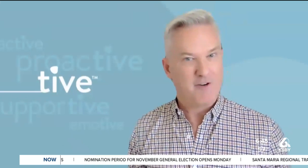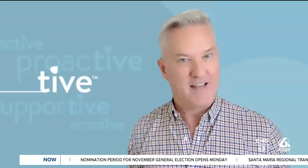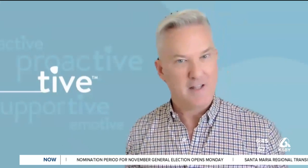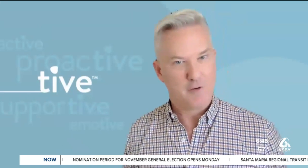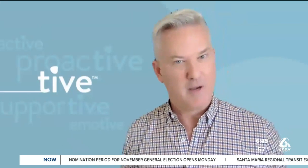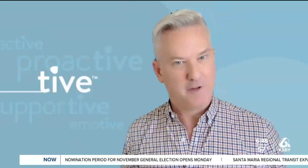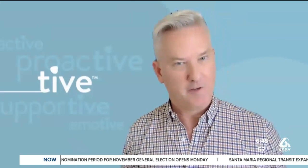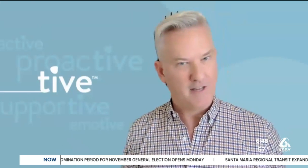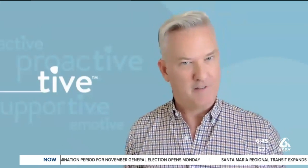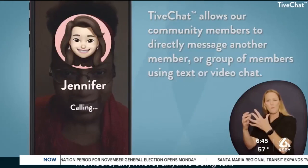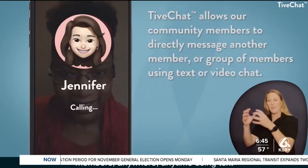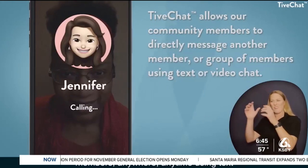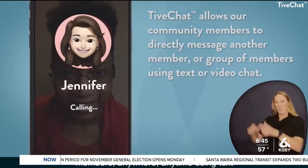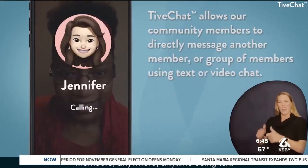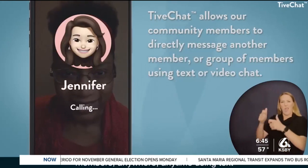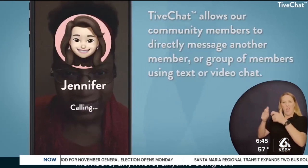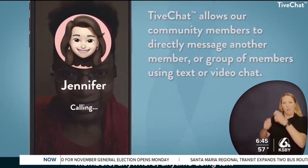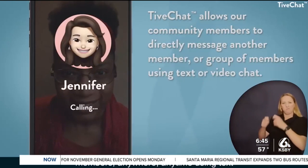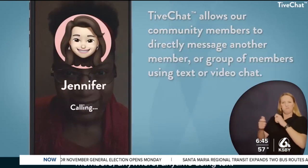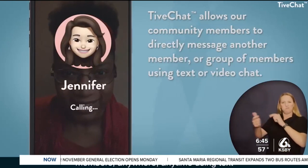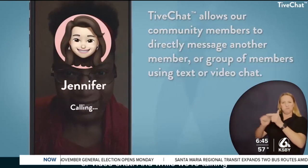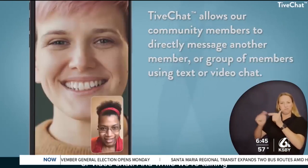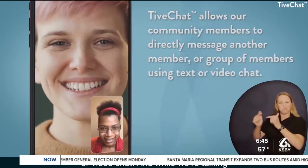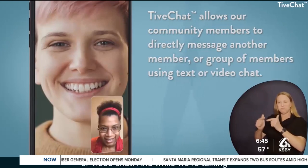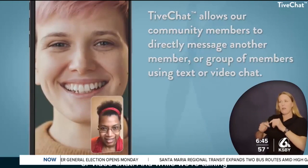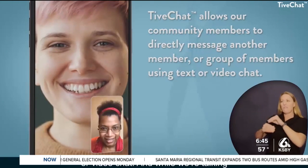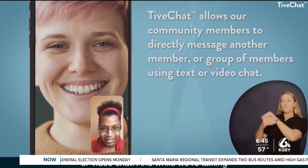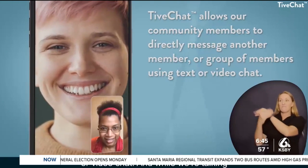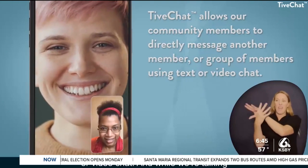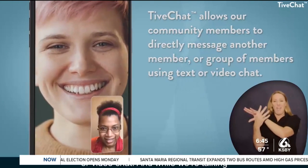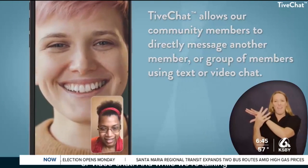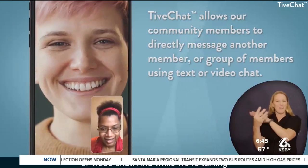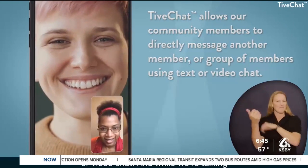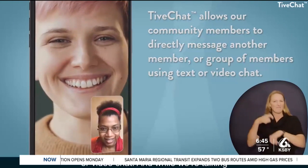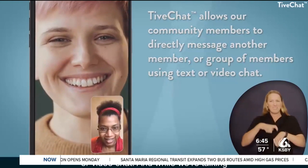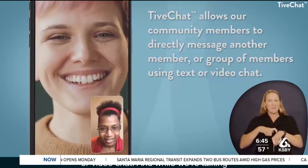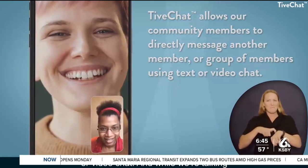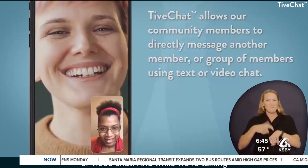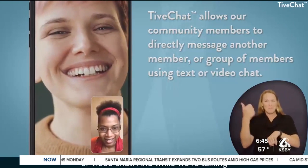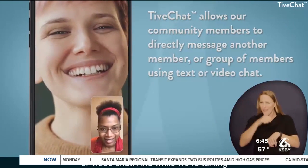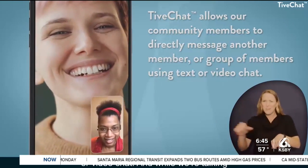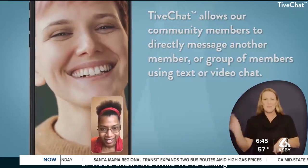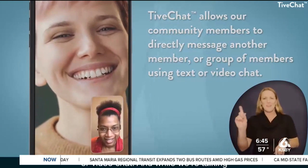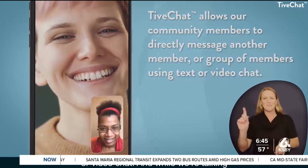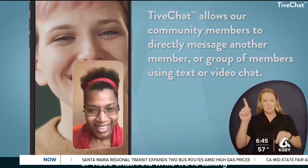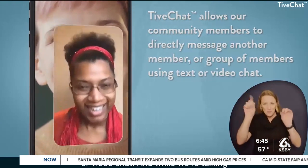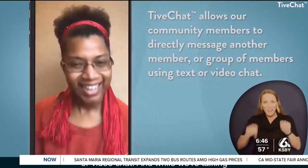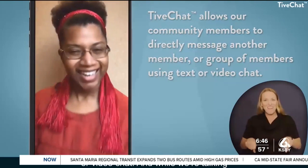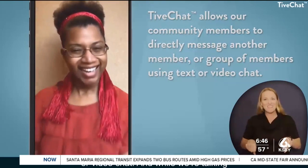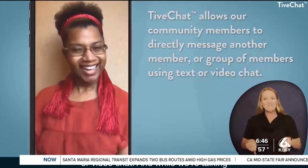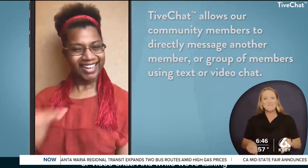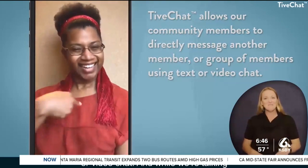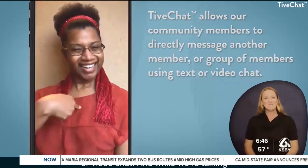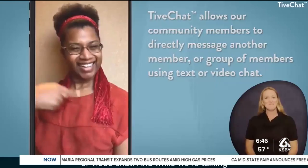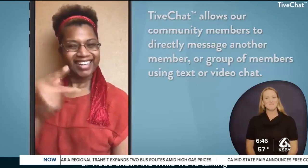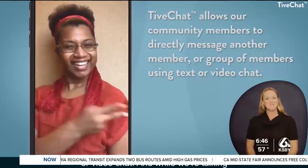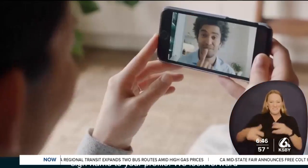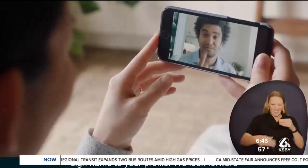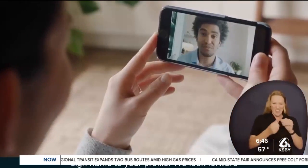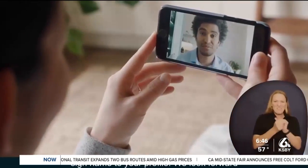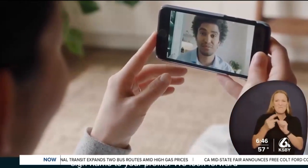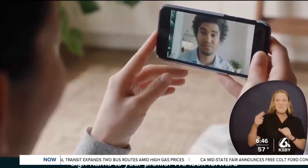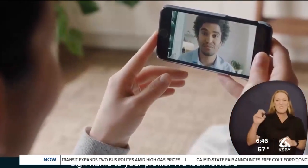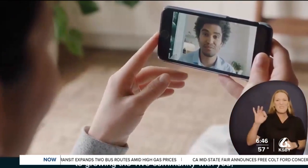every day throughout their lives. It's an idea similar to calling an Uber or a Lyft, but for communication. Users can request on-demand interpretation,